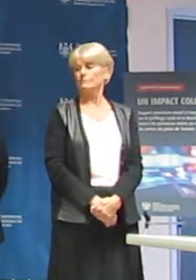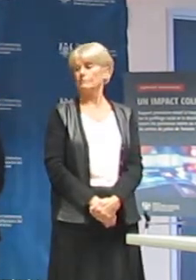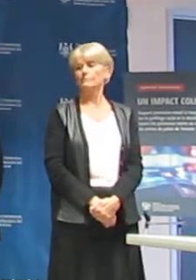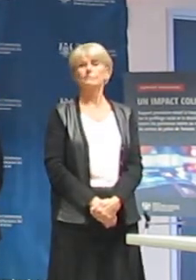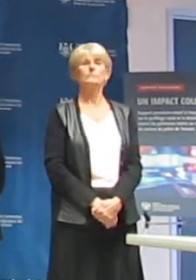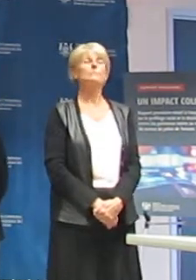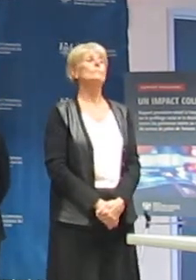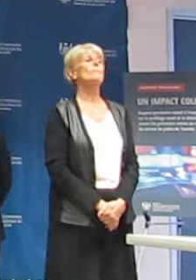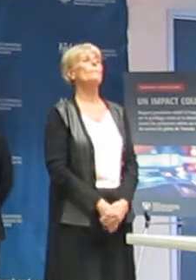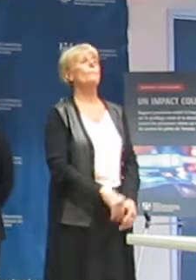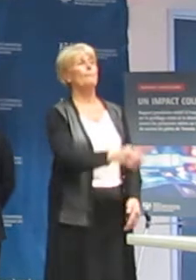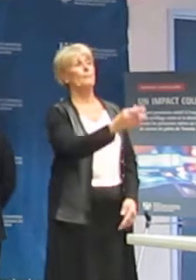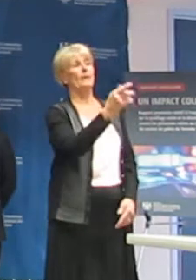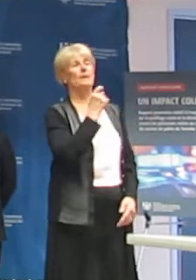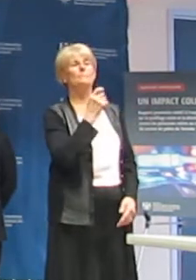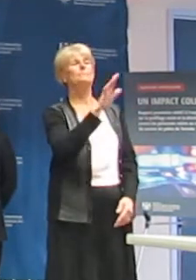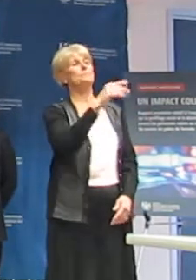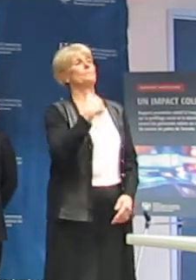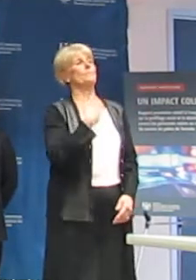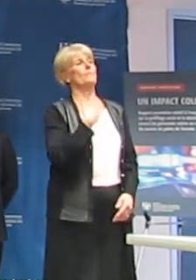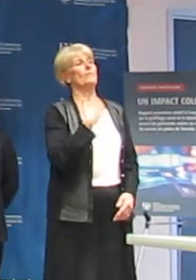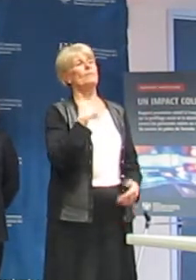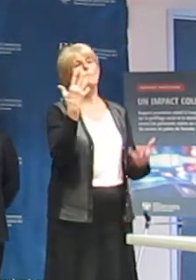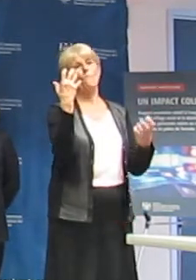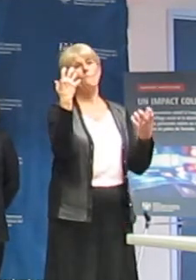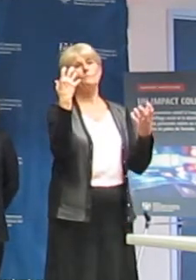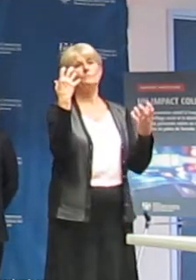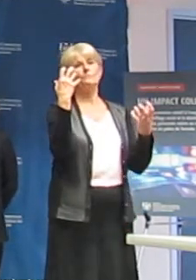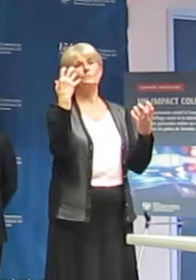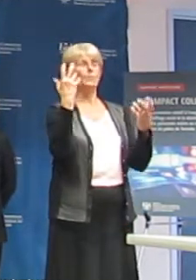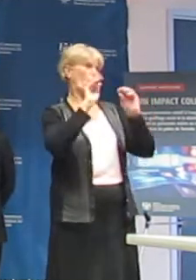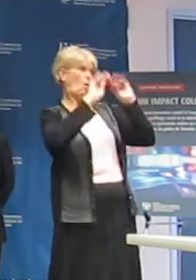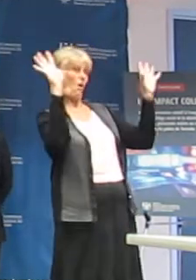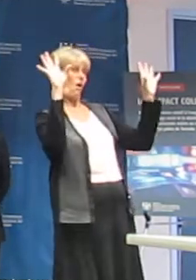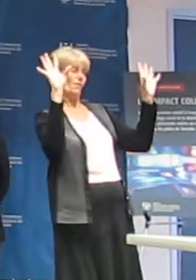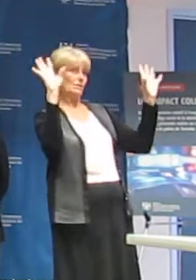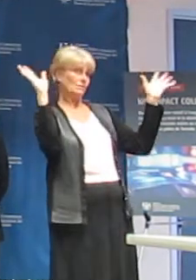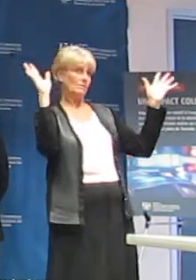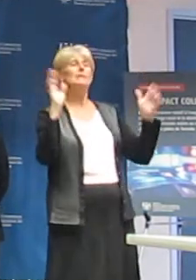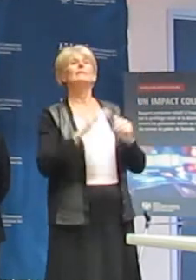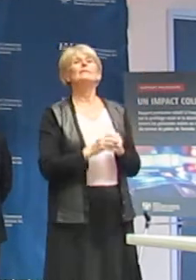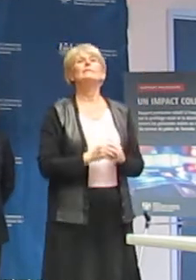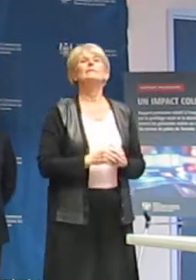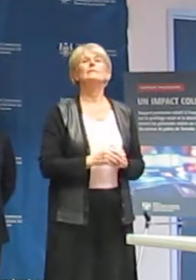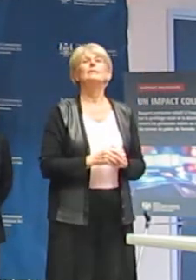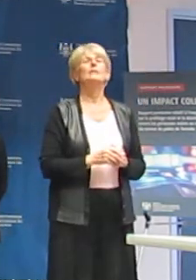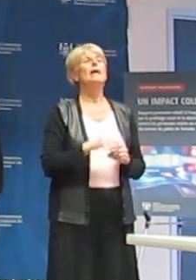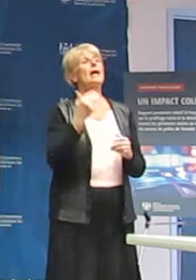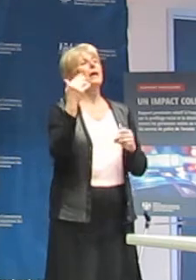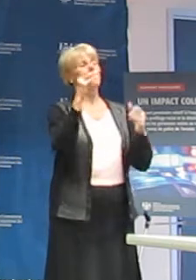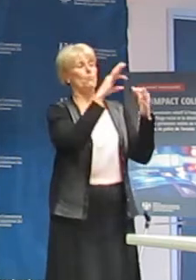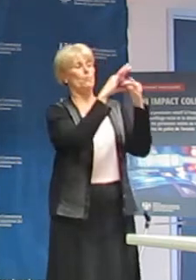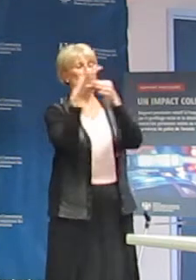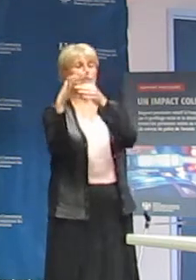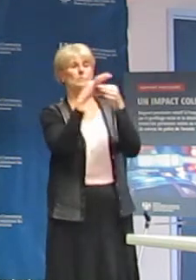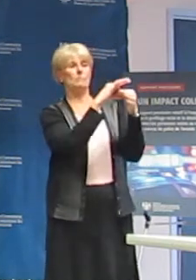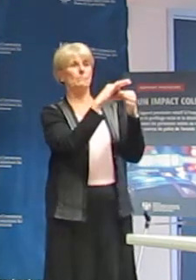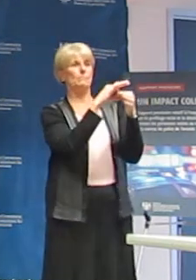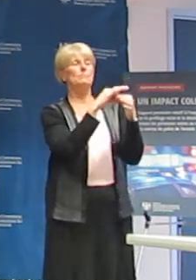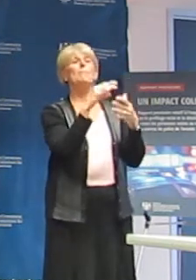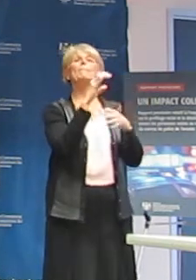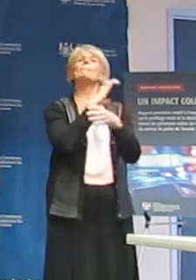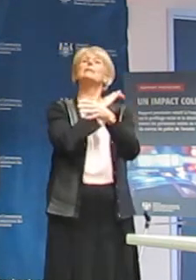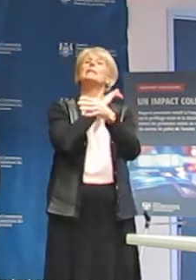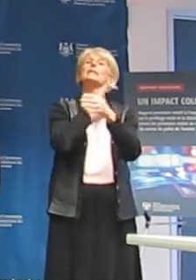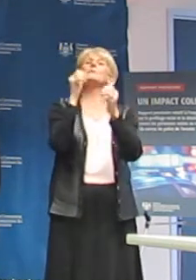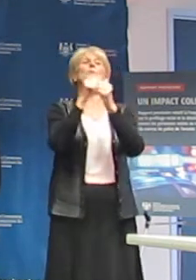Thank you for the question. I think what I wanted to make obvious or apparent also is the relationship police generally have